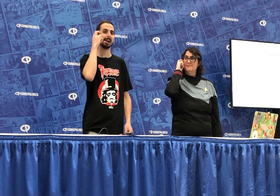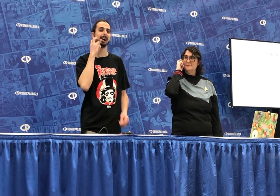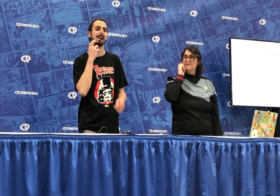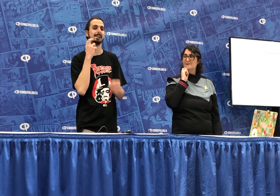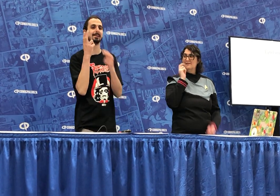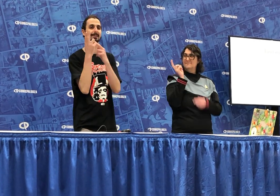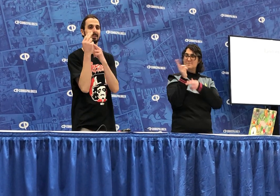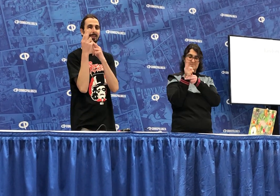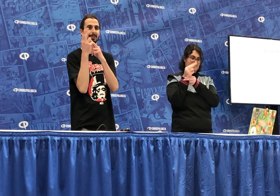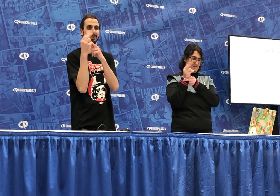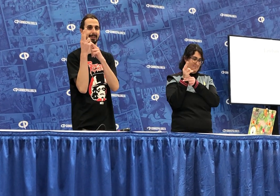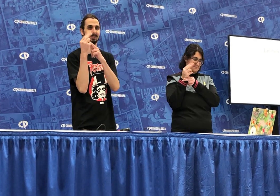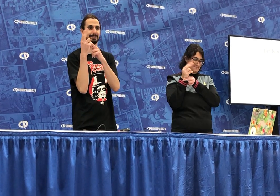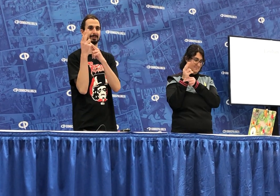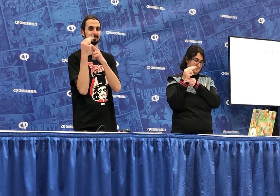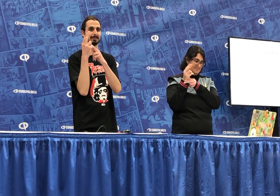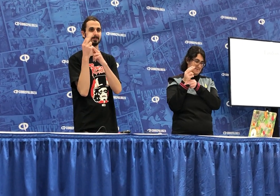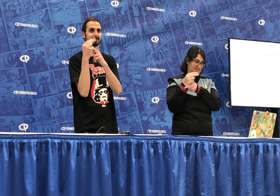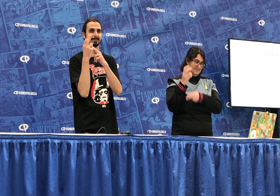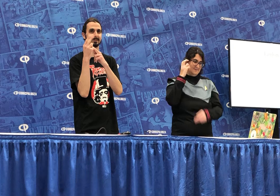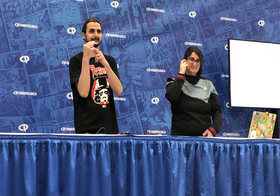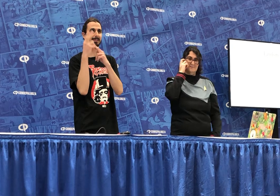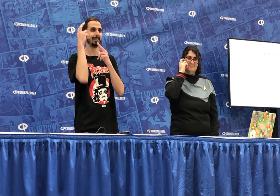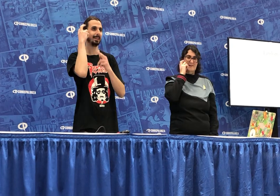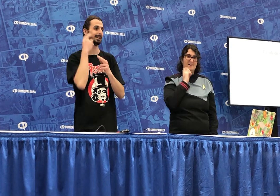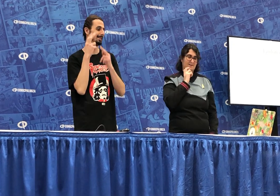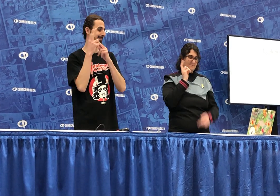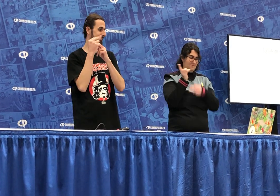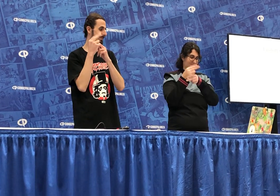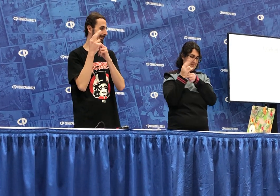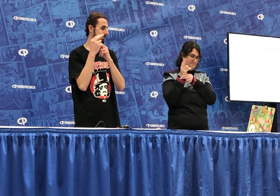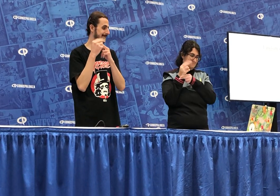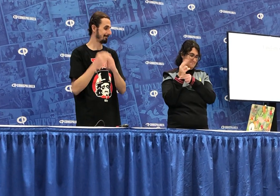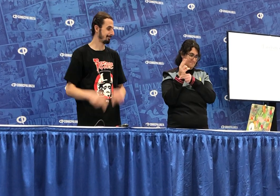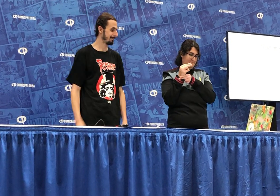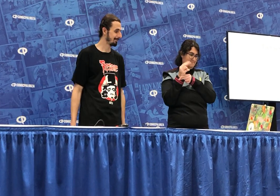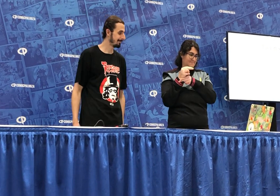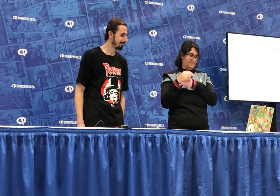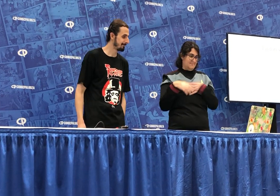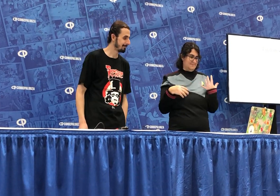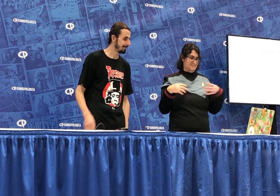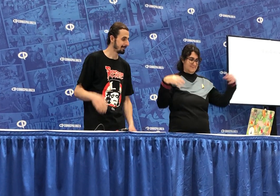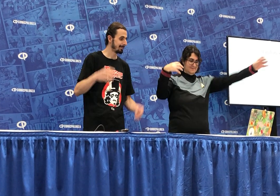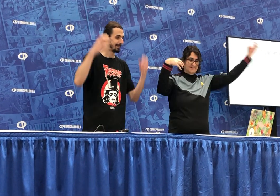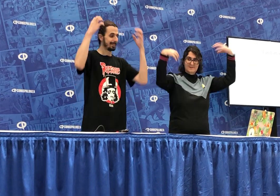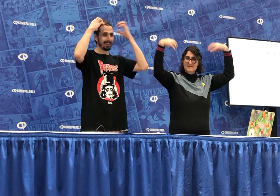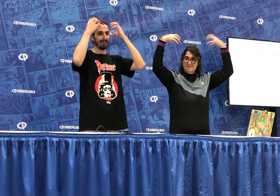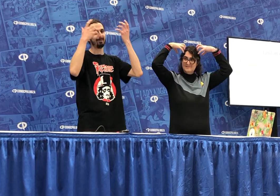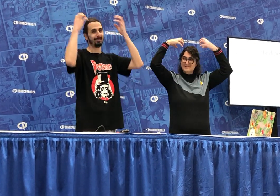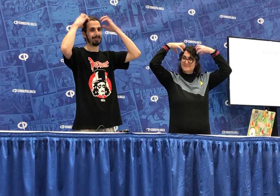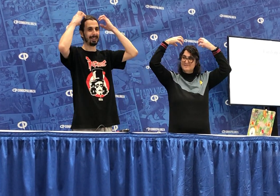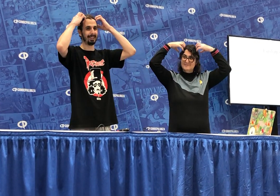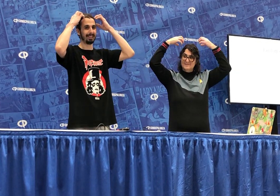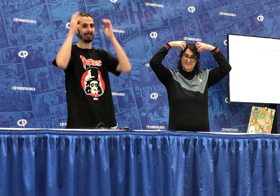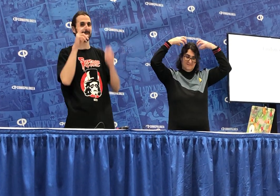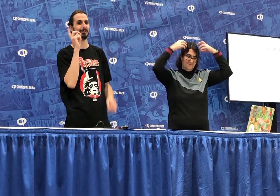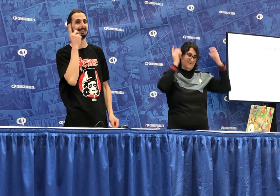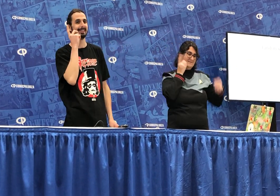Has Been Hotel, it looks like you're signing, you've had a rough time and then hotel, so Has Been Hotel.